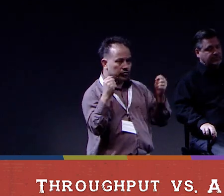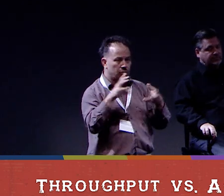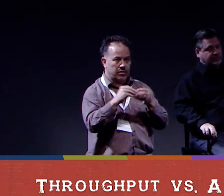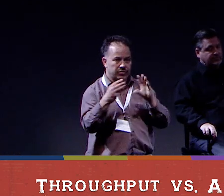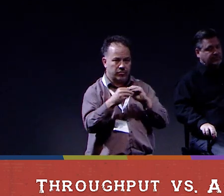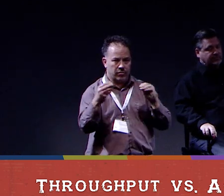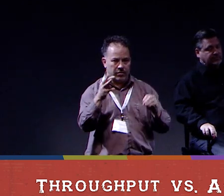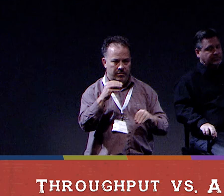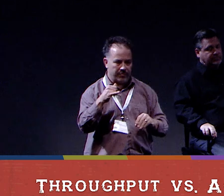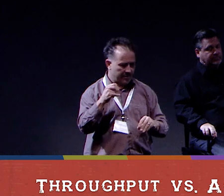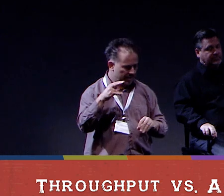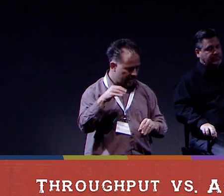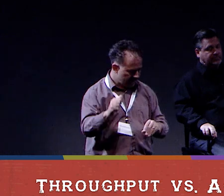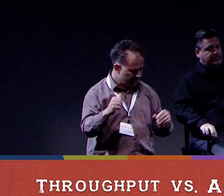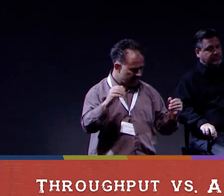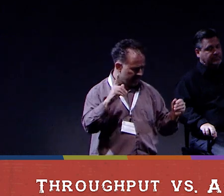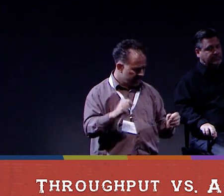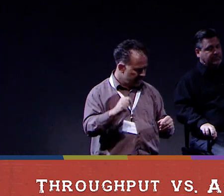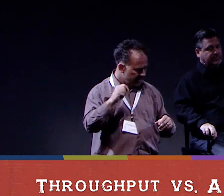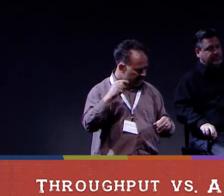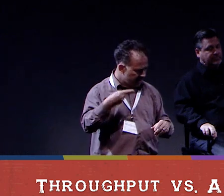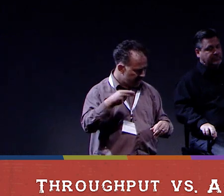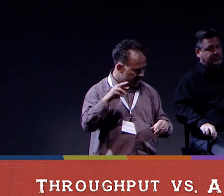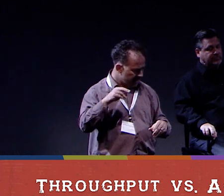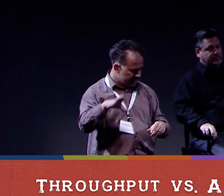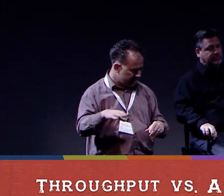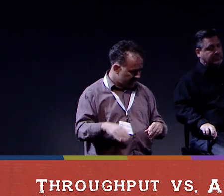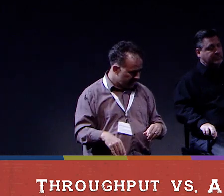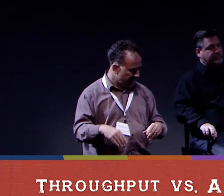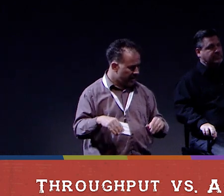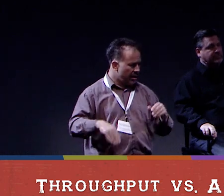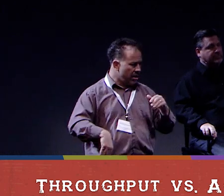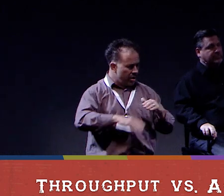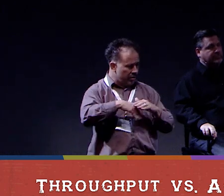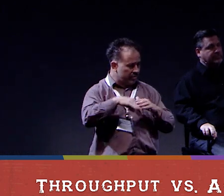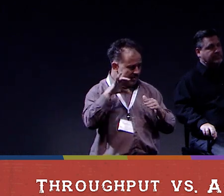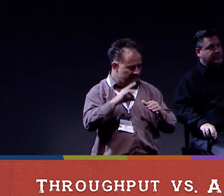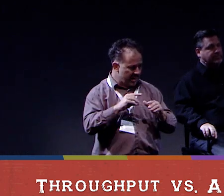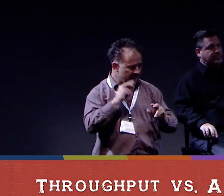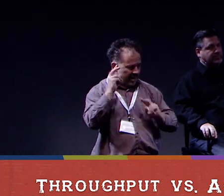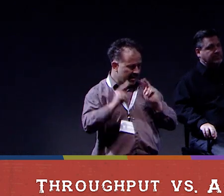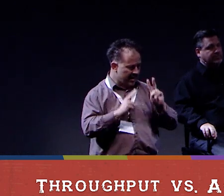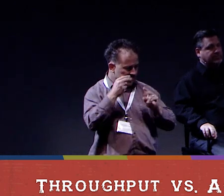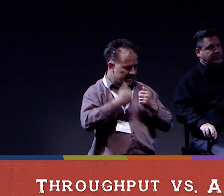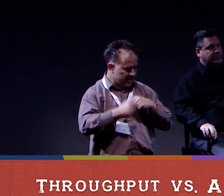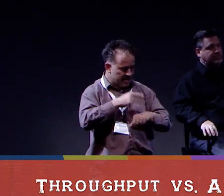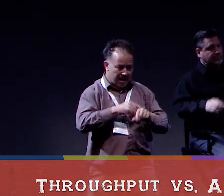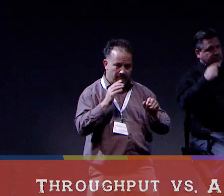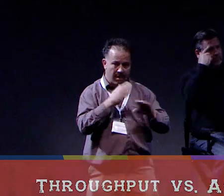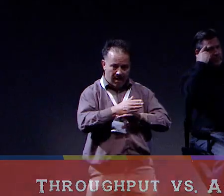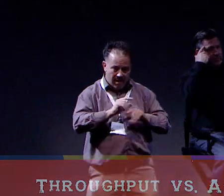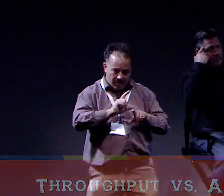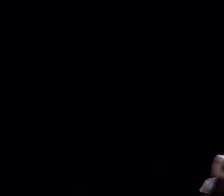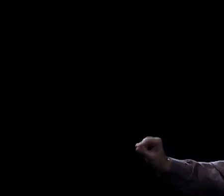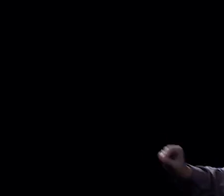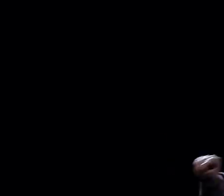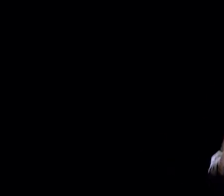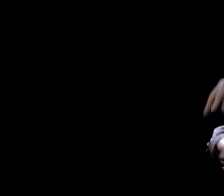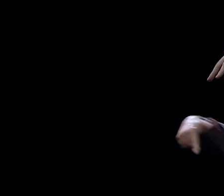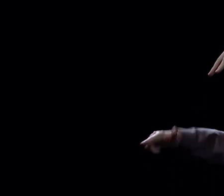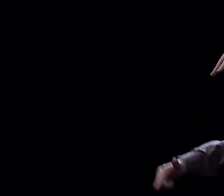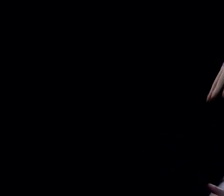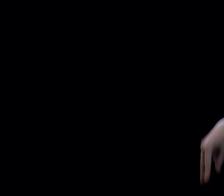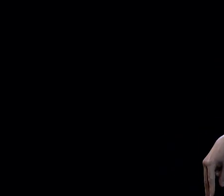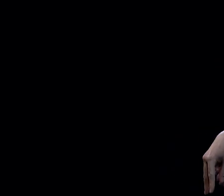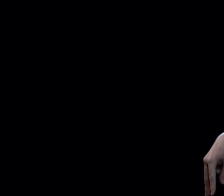a THRC of, I don't know, 1,300, 1,400. It loads 8 guests at a time. But after the vehicle dispatches and they rotate, all of